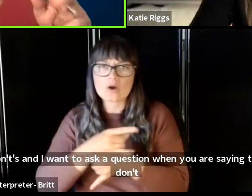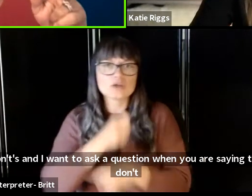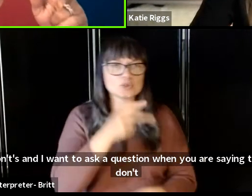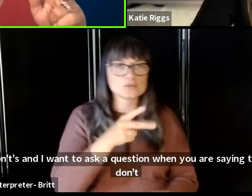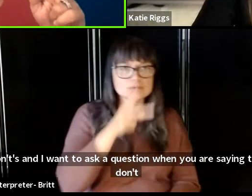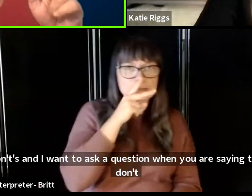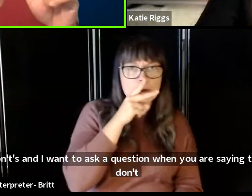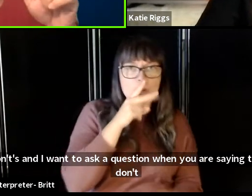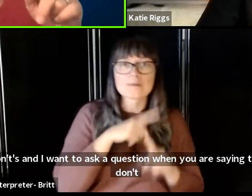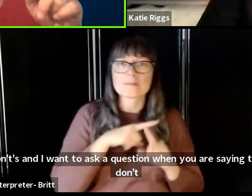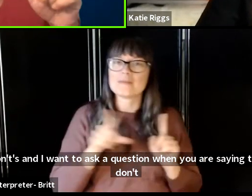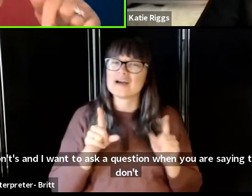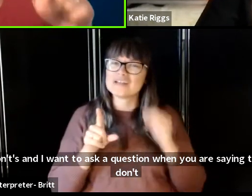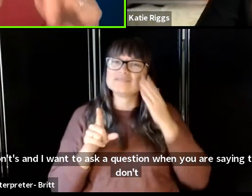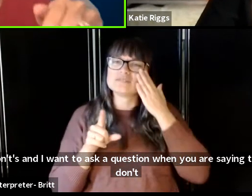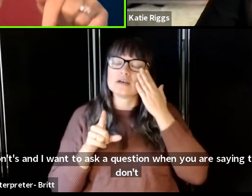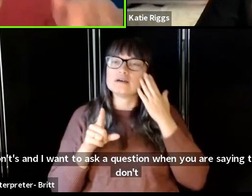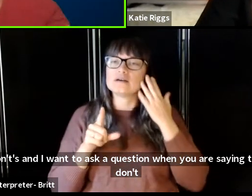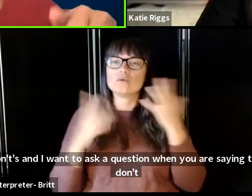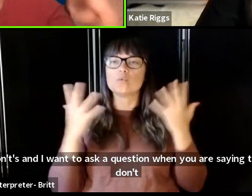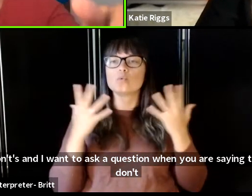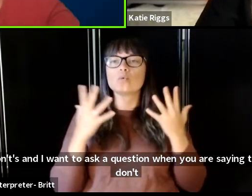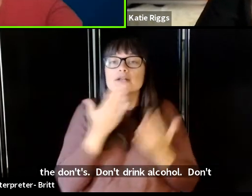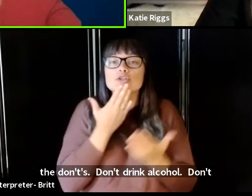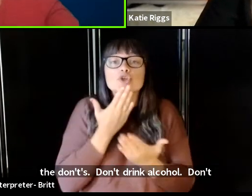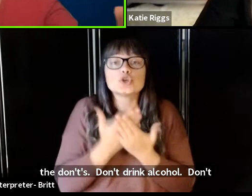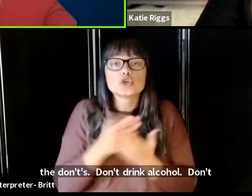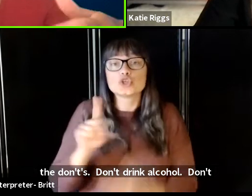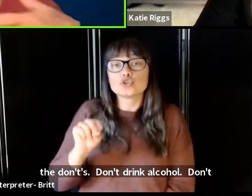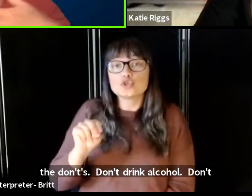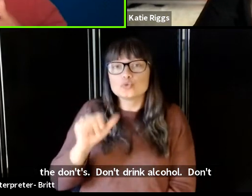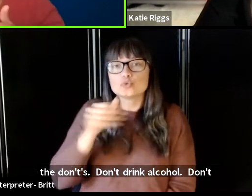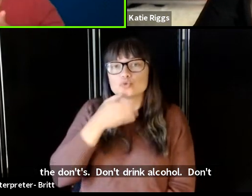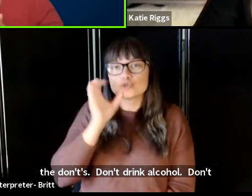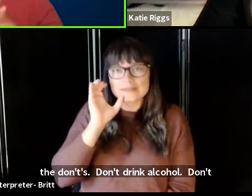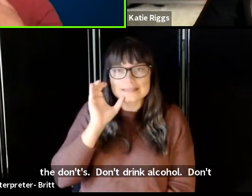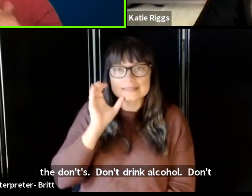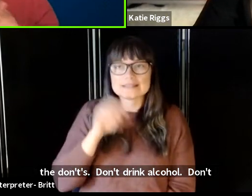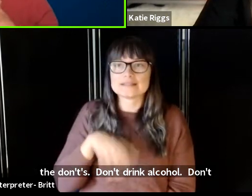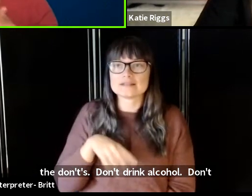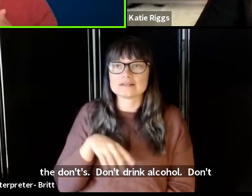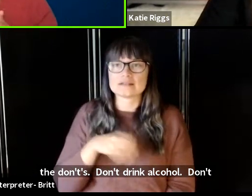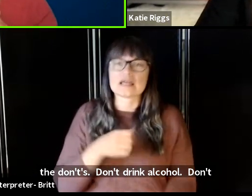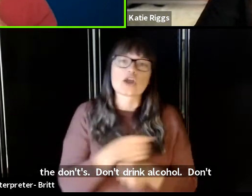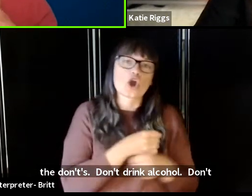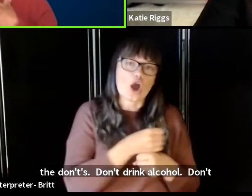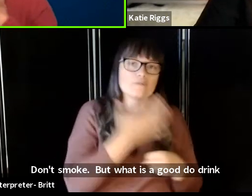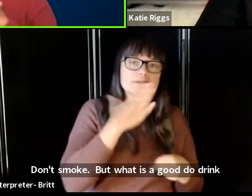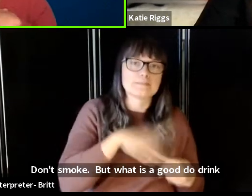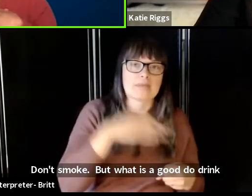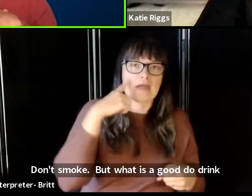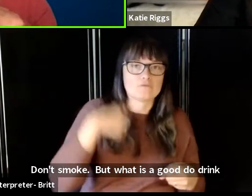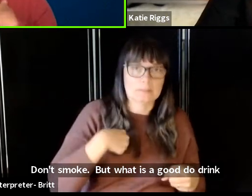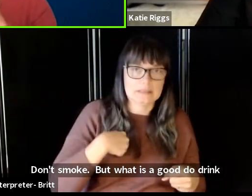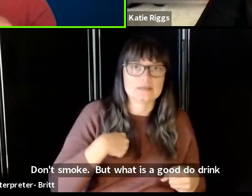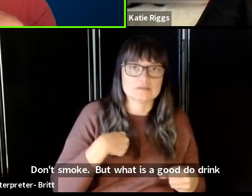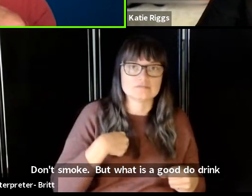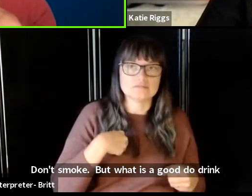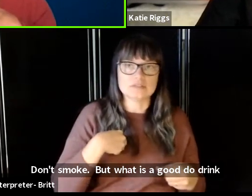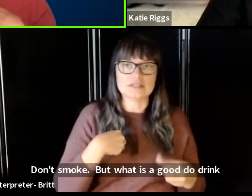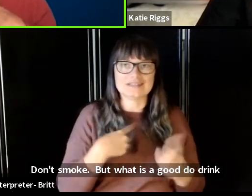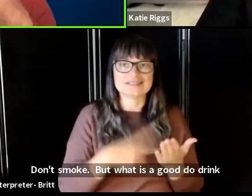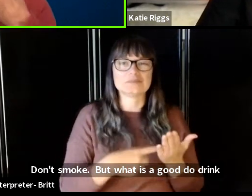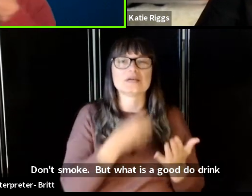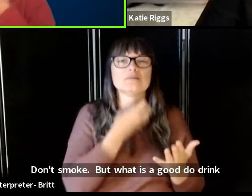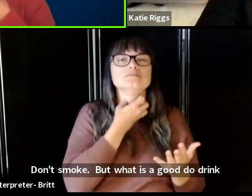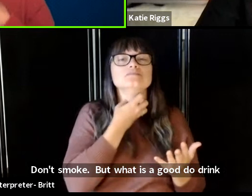smoke, but what is a good do drink? Like coffee is bad for me sometimes. It gives me,